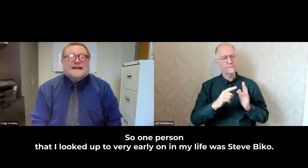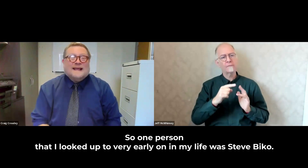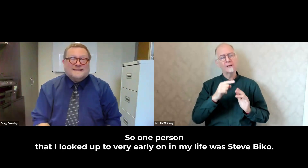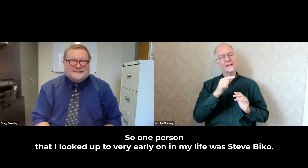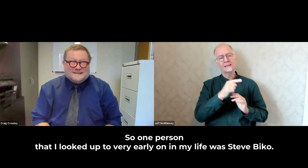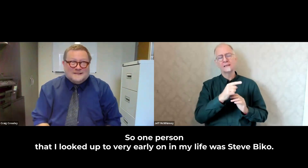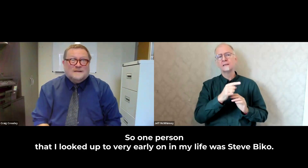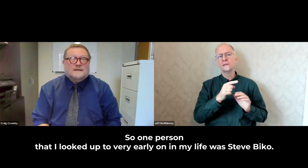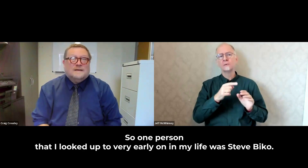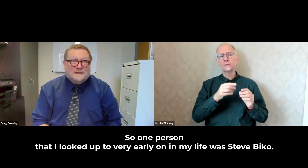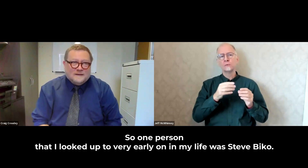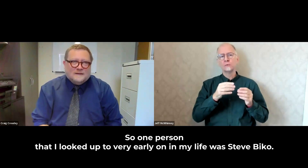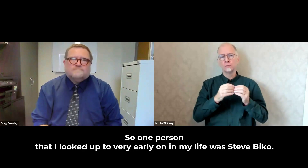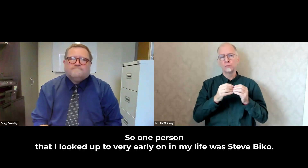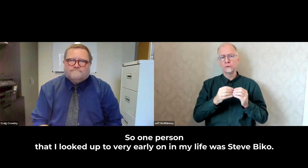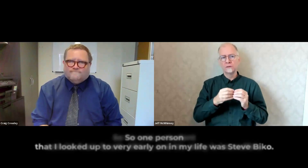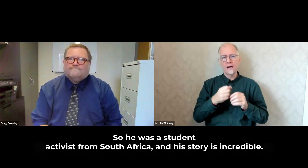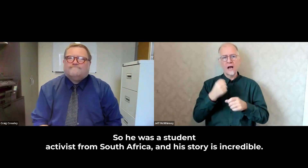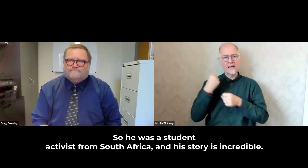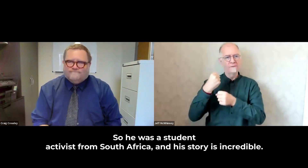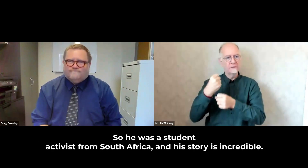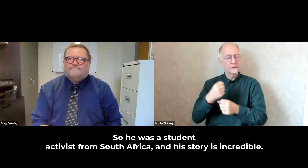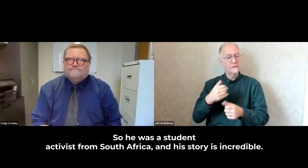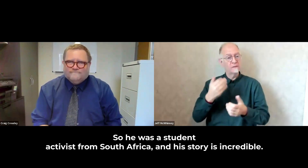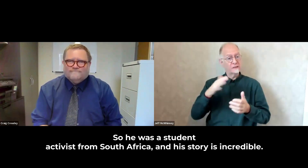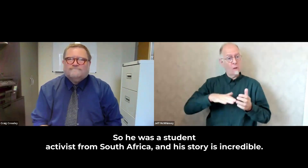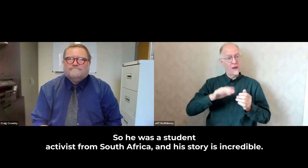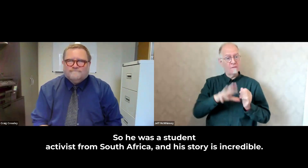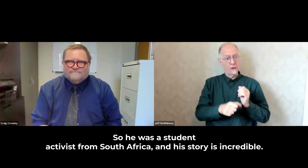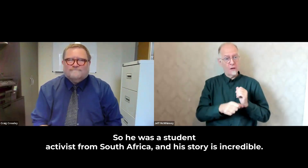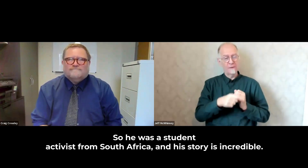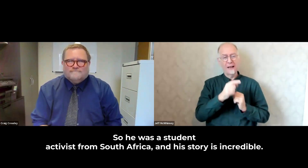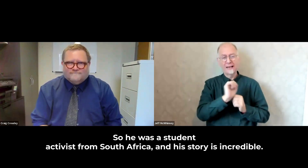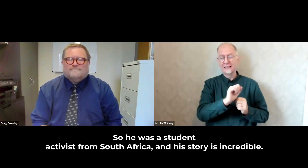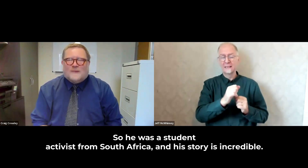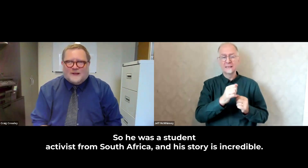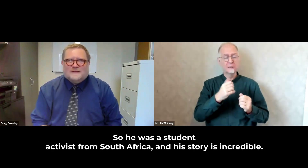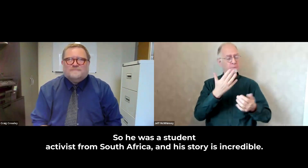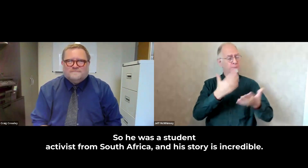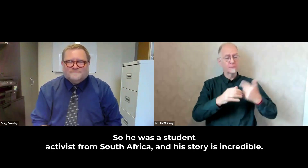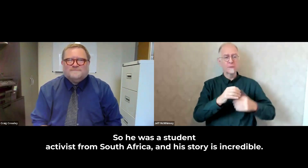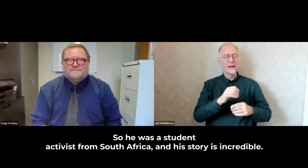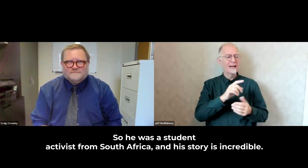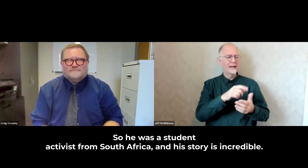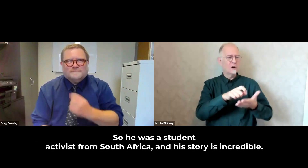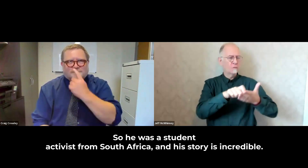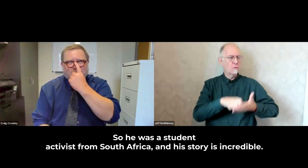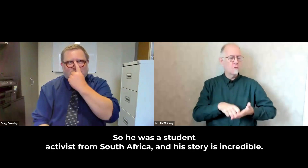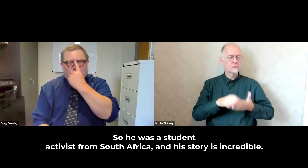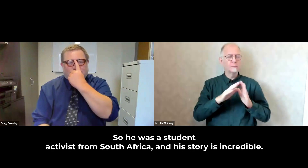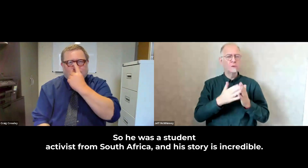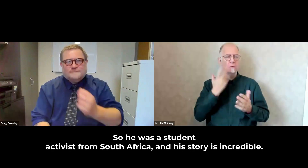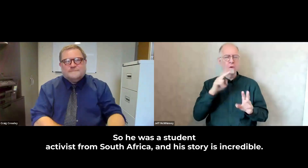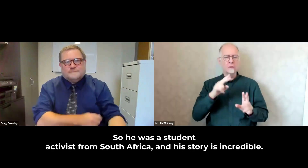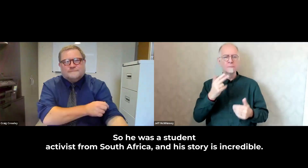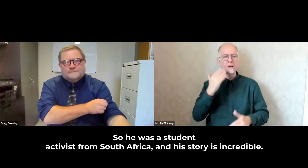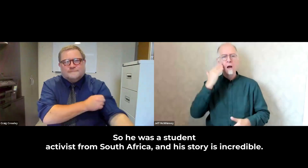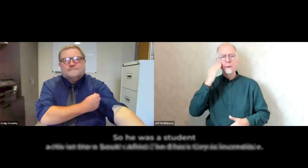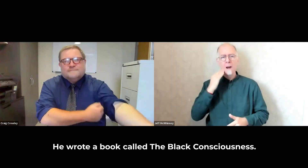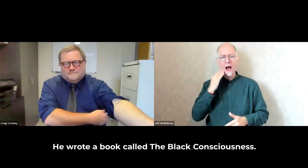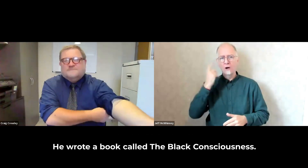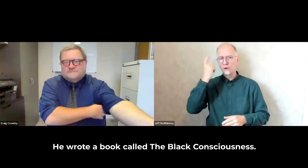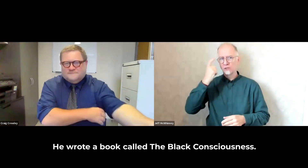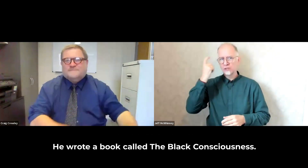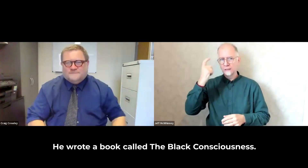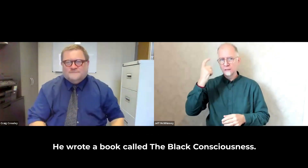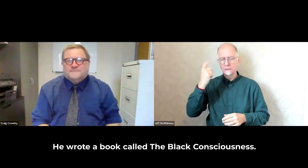my life was Steve Biko. So he was a student activist from South Africa, and his story is incredible.